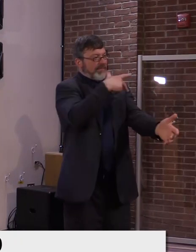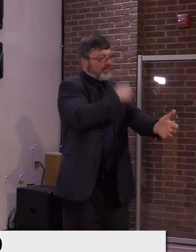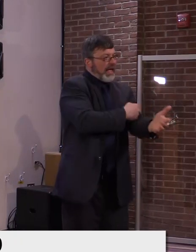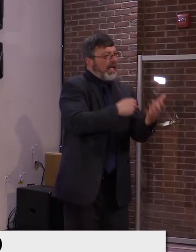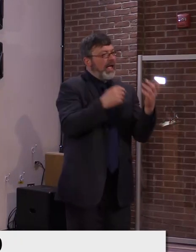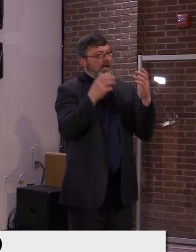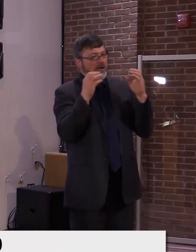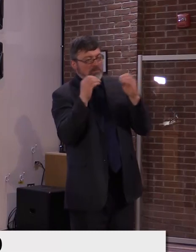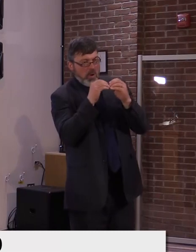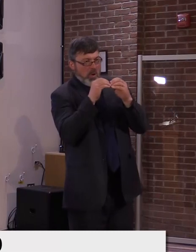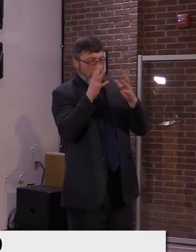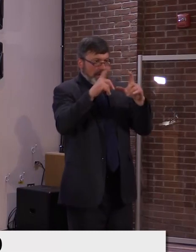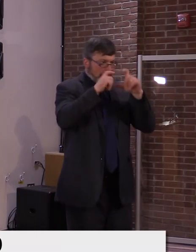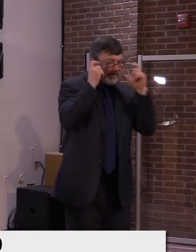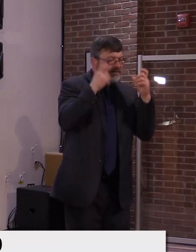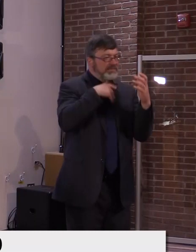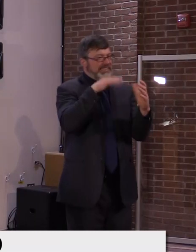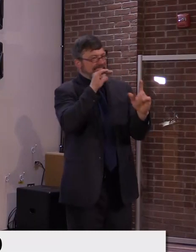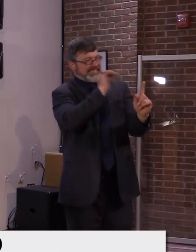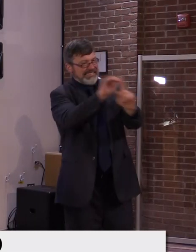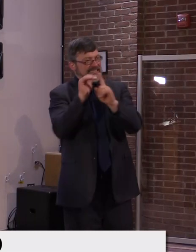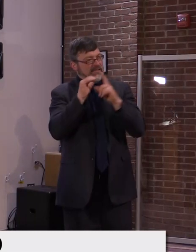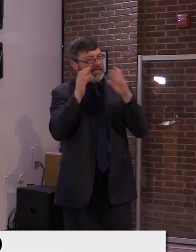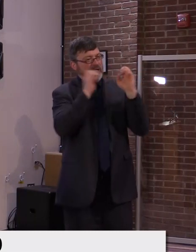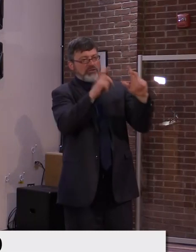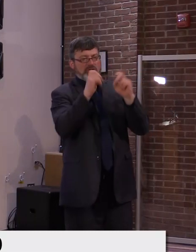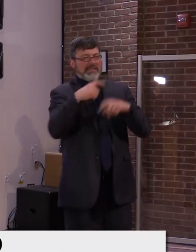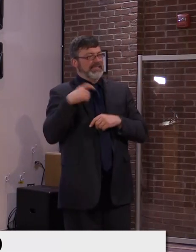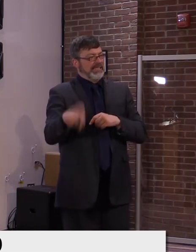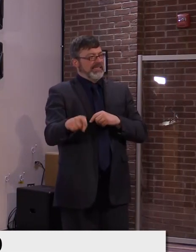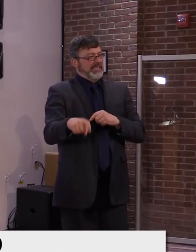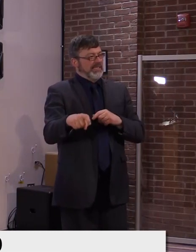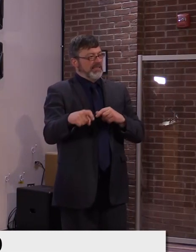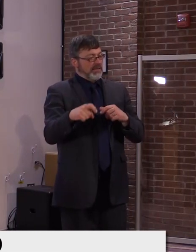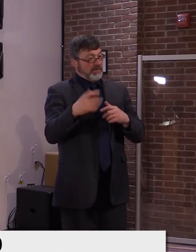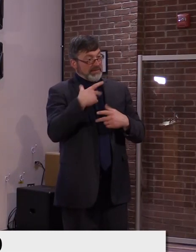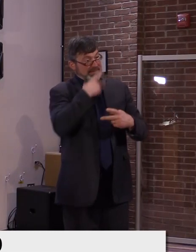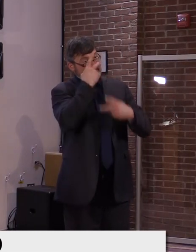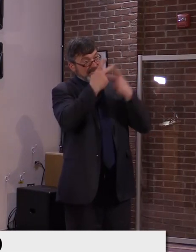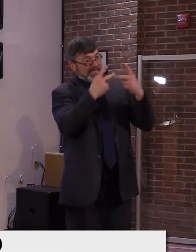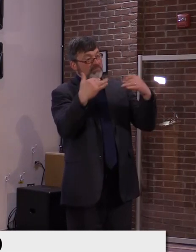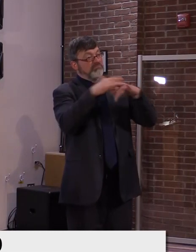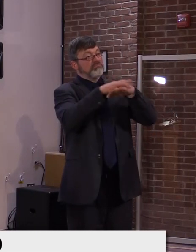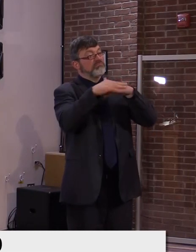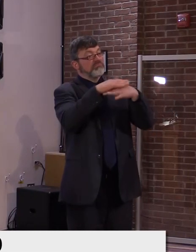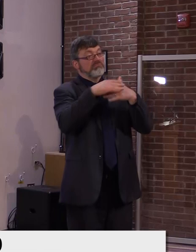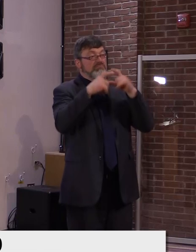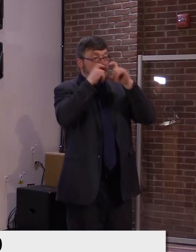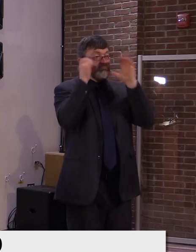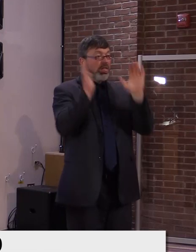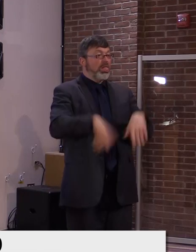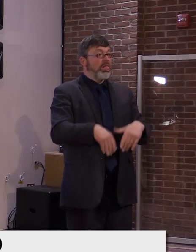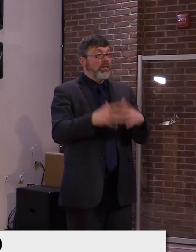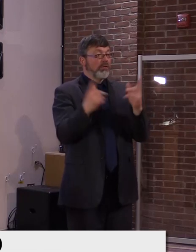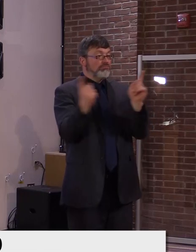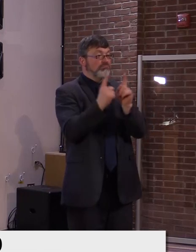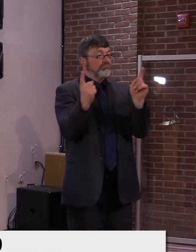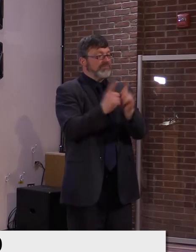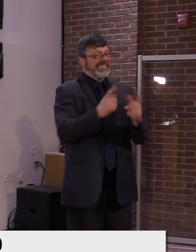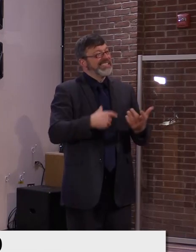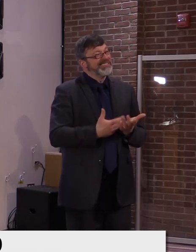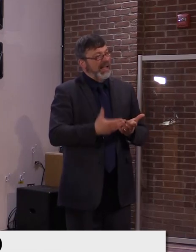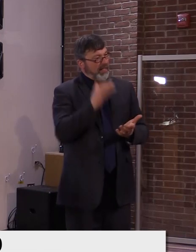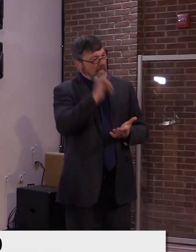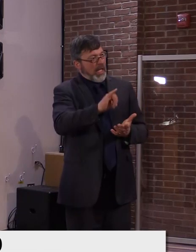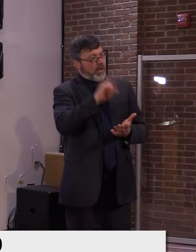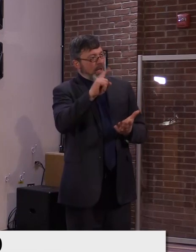keeping some of those gatherings to a minimum, that reduces as well. So if everyone follows the guidance, I